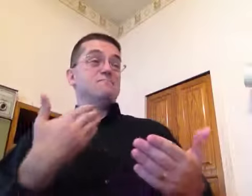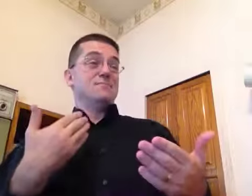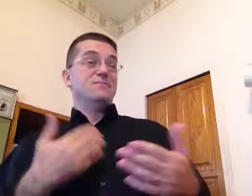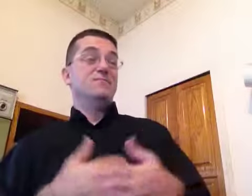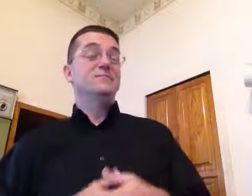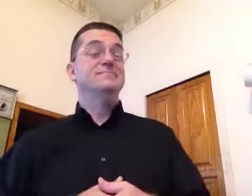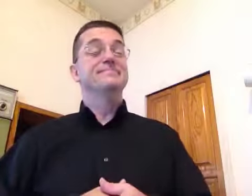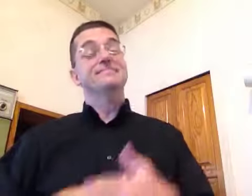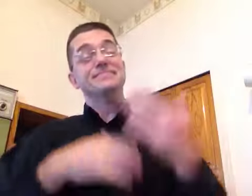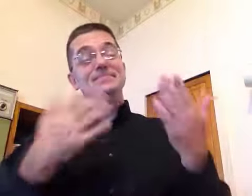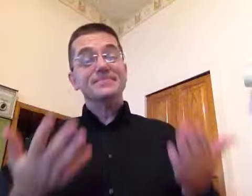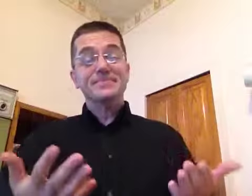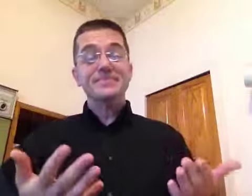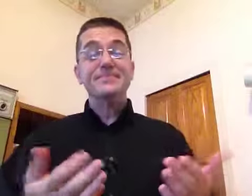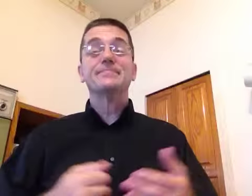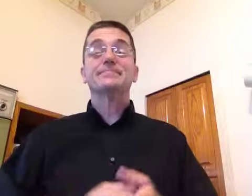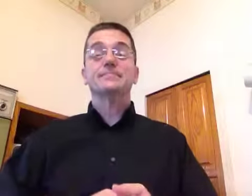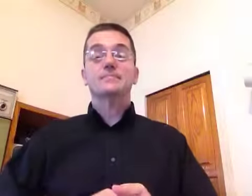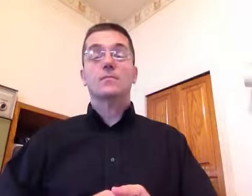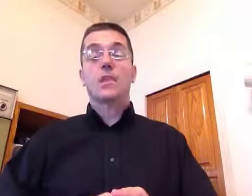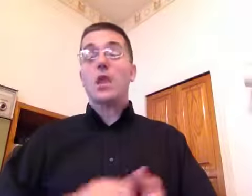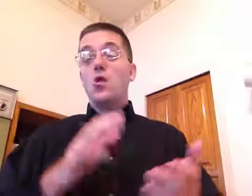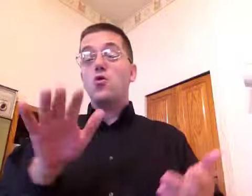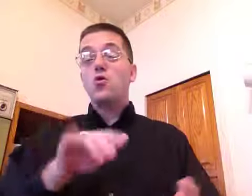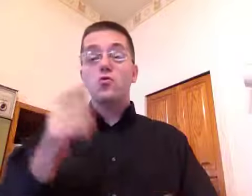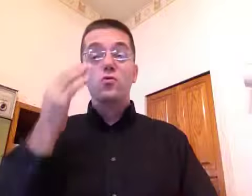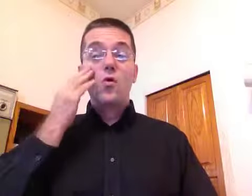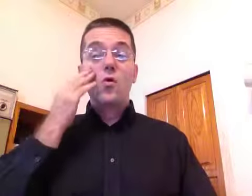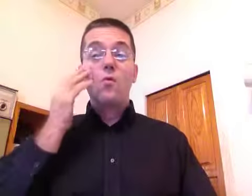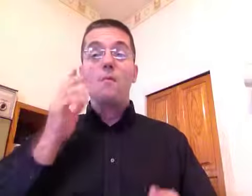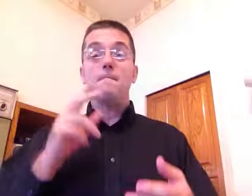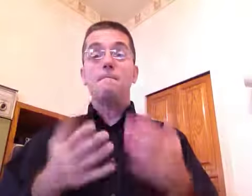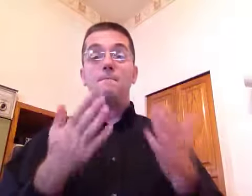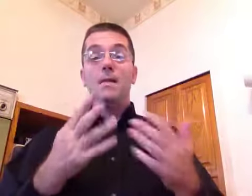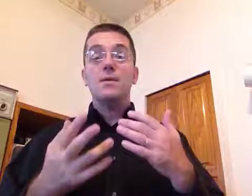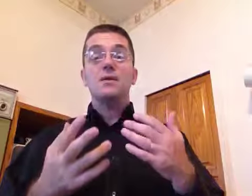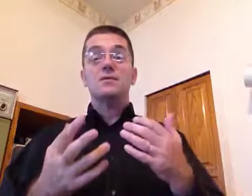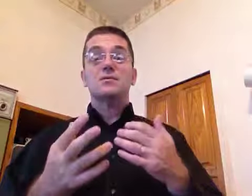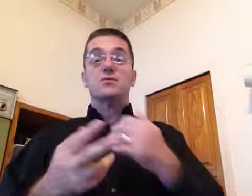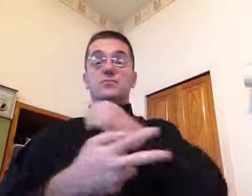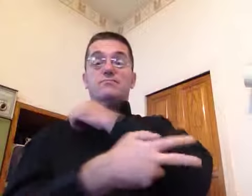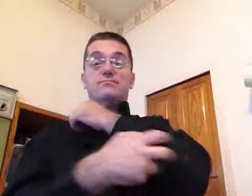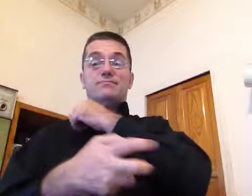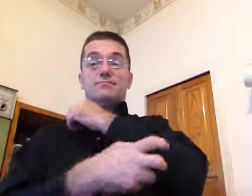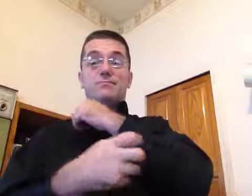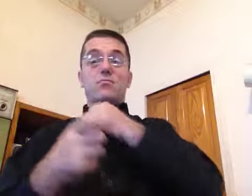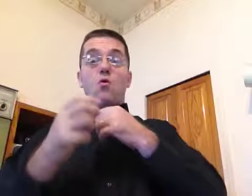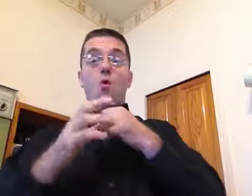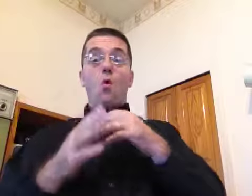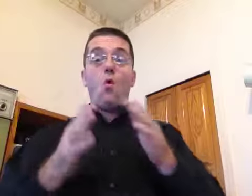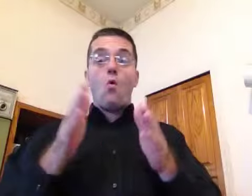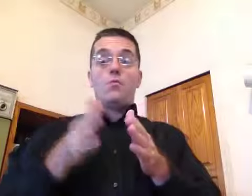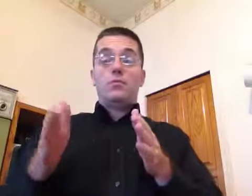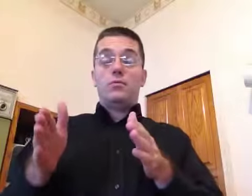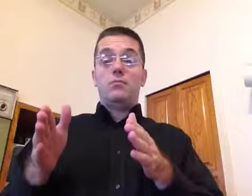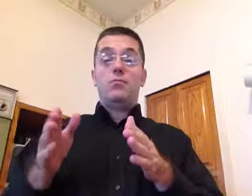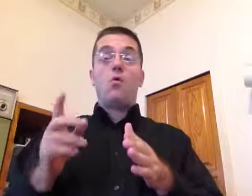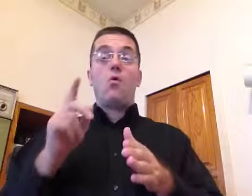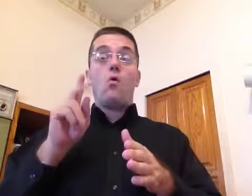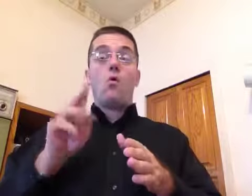something else happened here that was, crime 2 doors down in the house, somebody got shot, that's new information, right? Yeah,